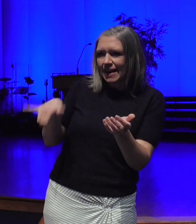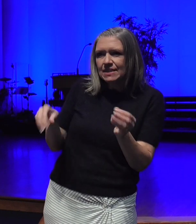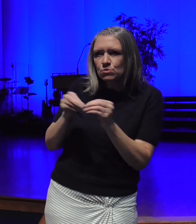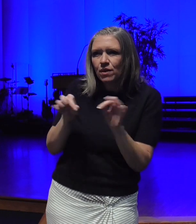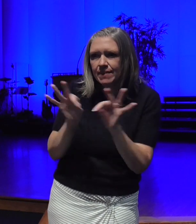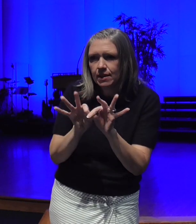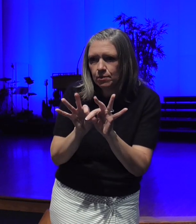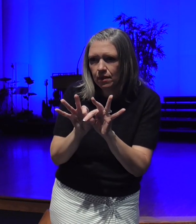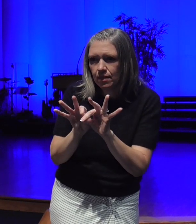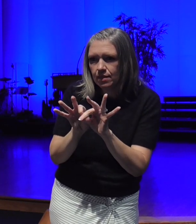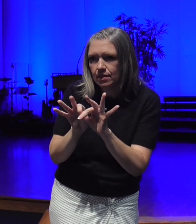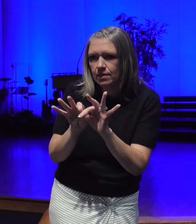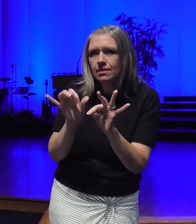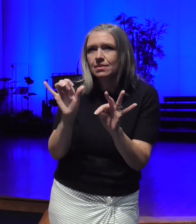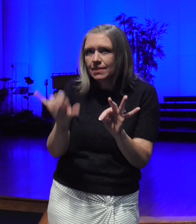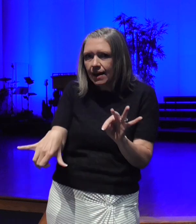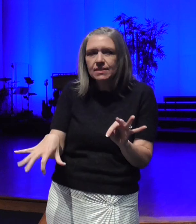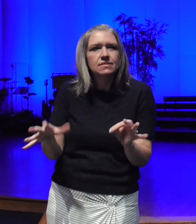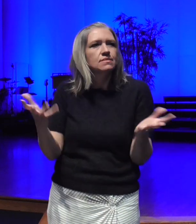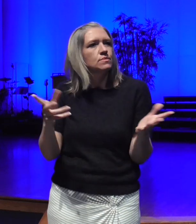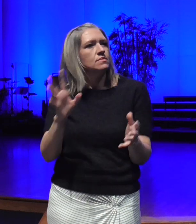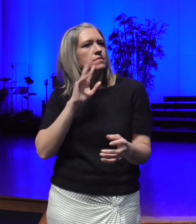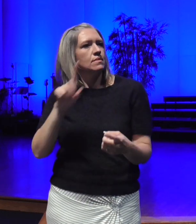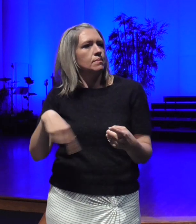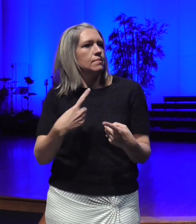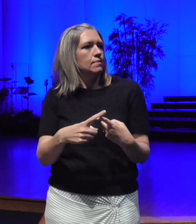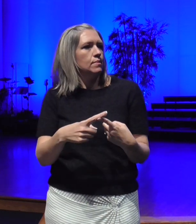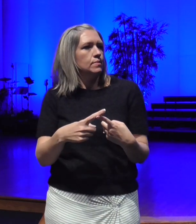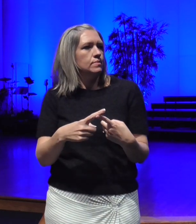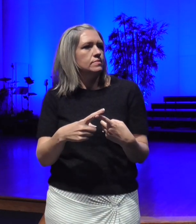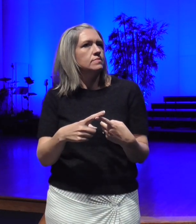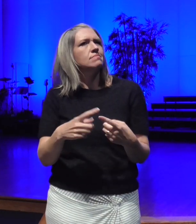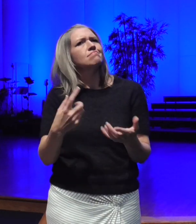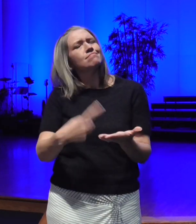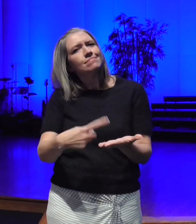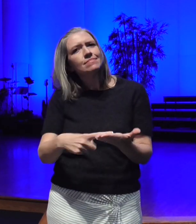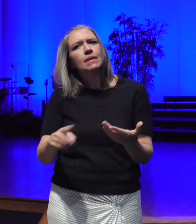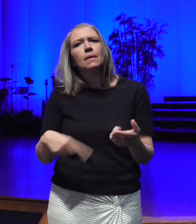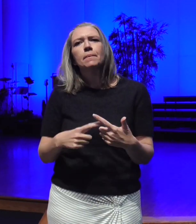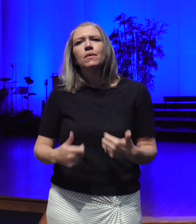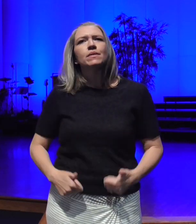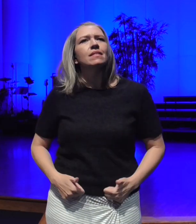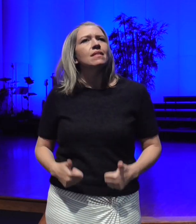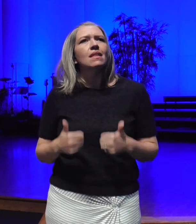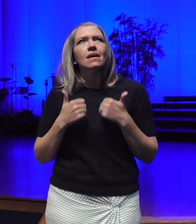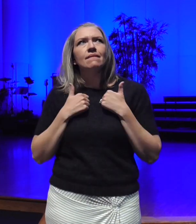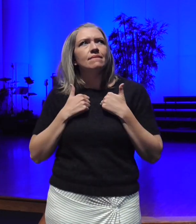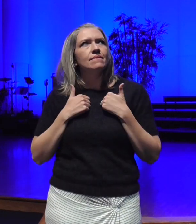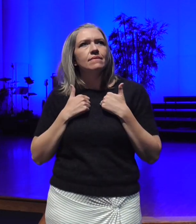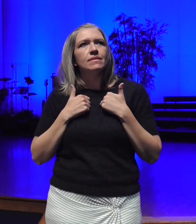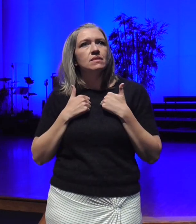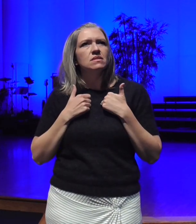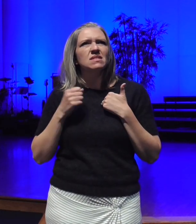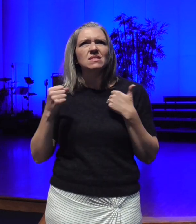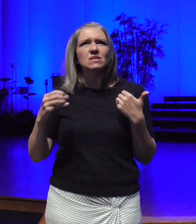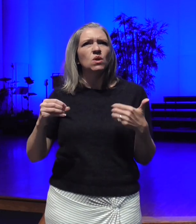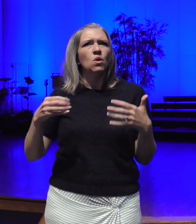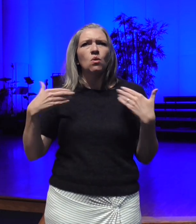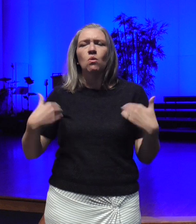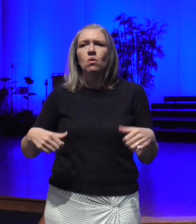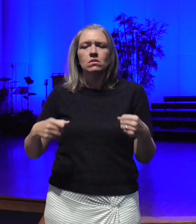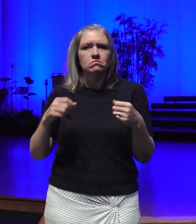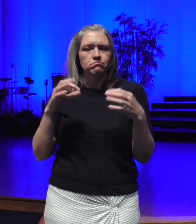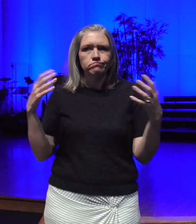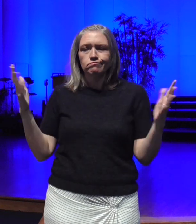That's what we're talking about. We're talking about a life where we're so in